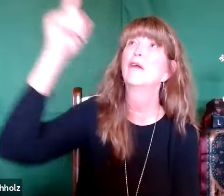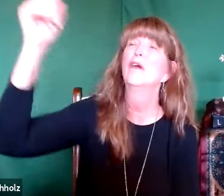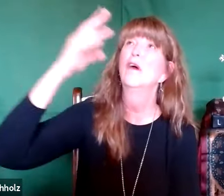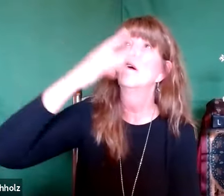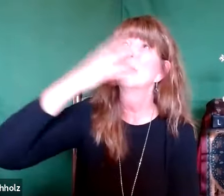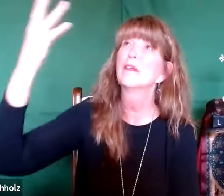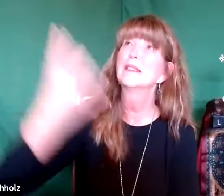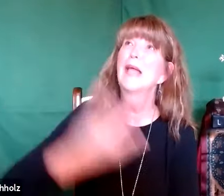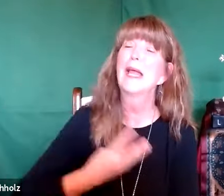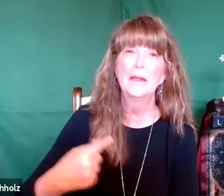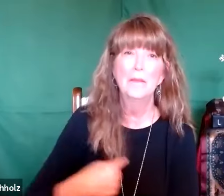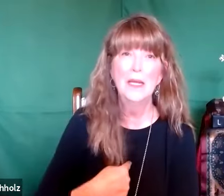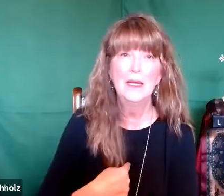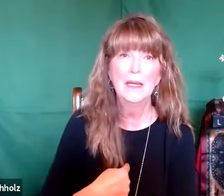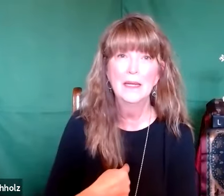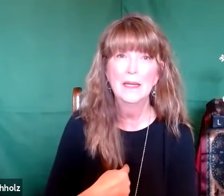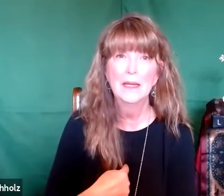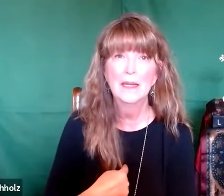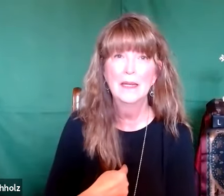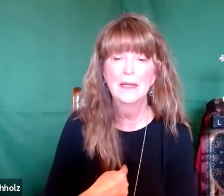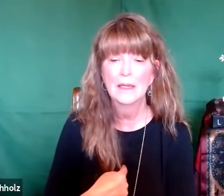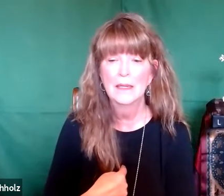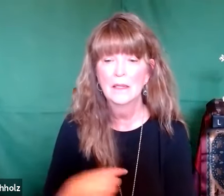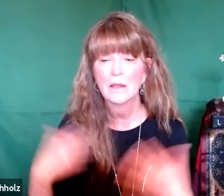God, why have you forsaken me?